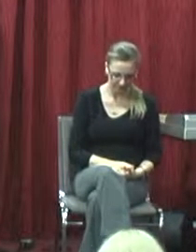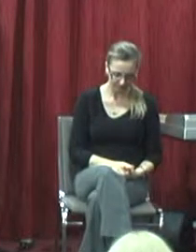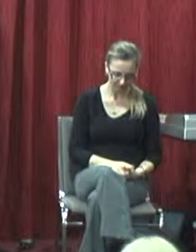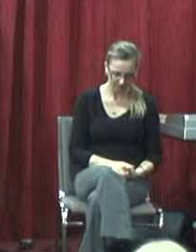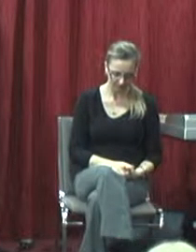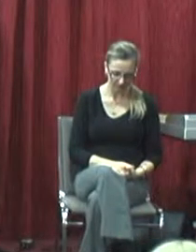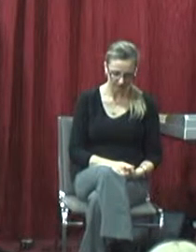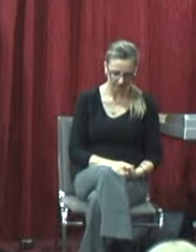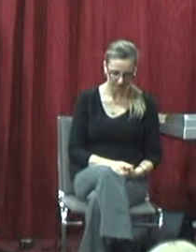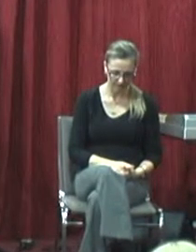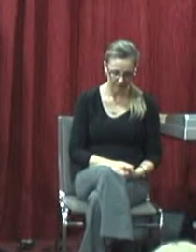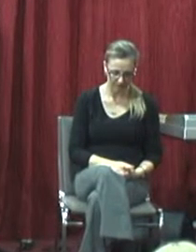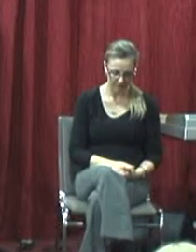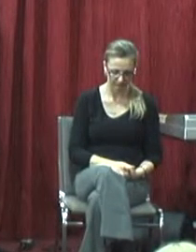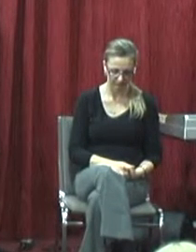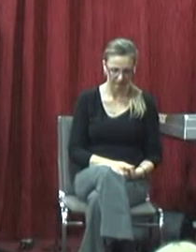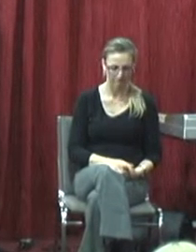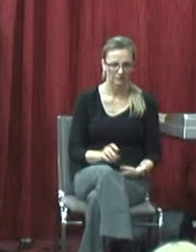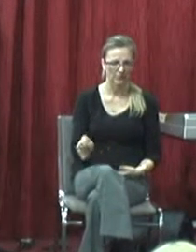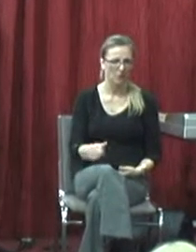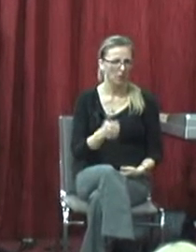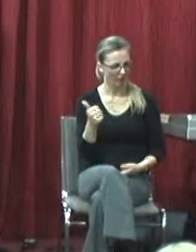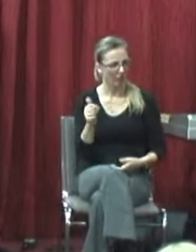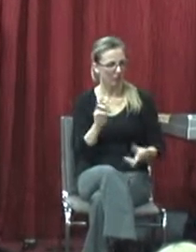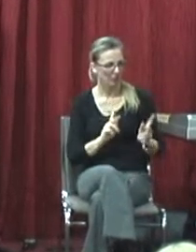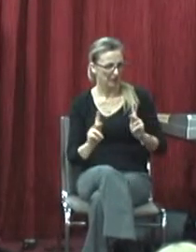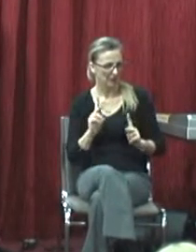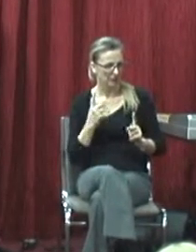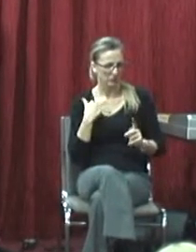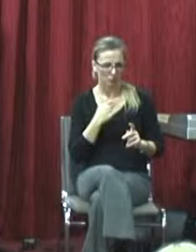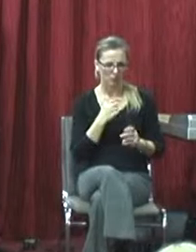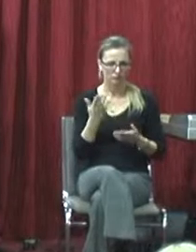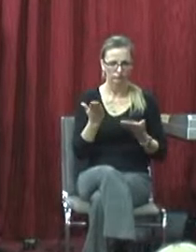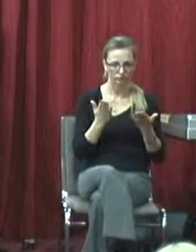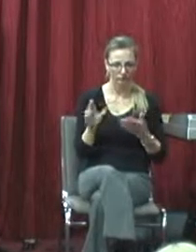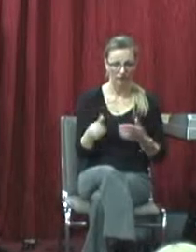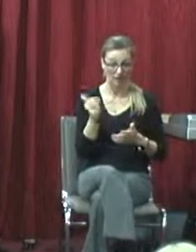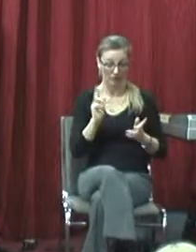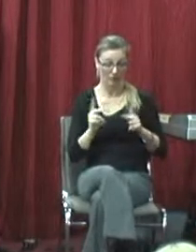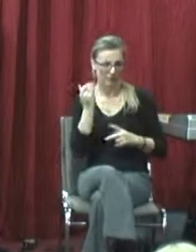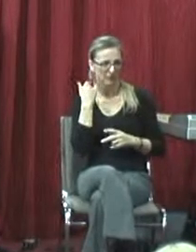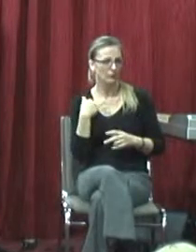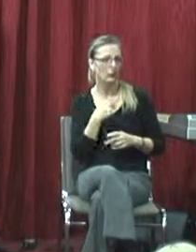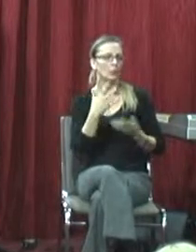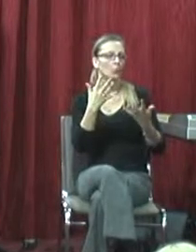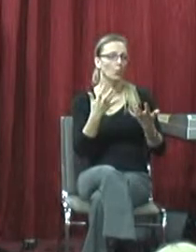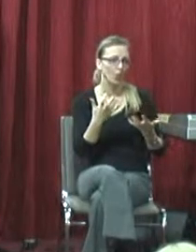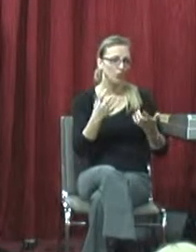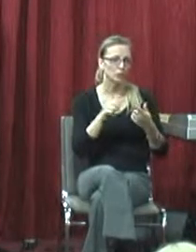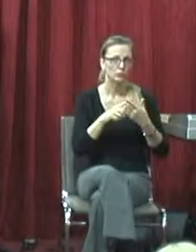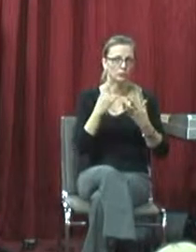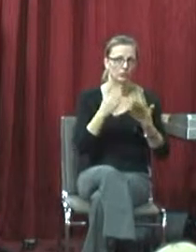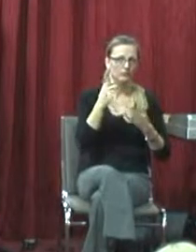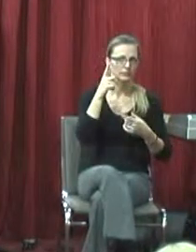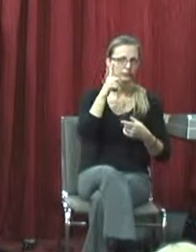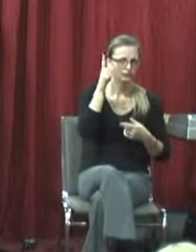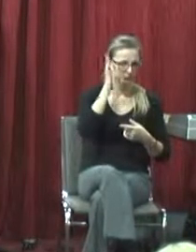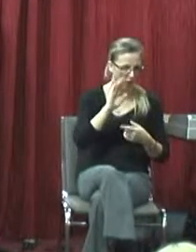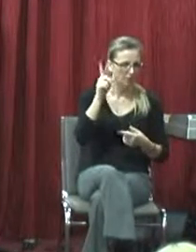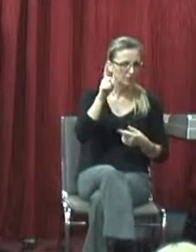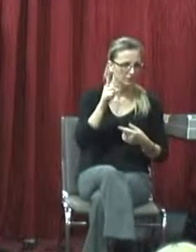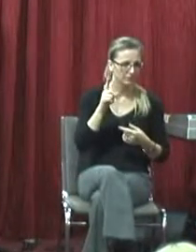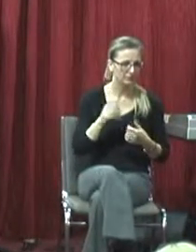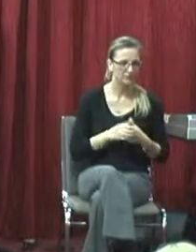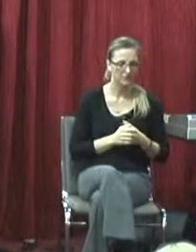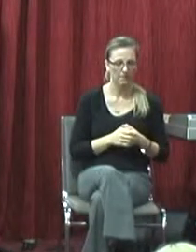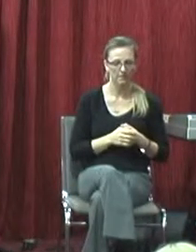to other people. So we are to serve other people if we want to serve God. Now, the word in the